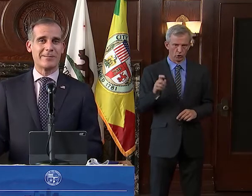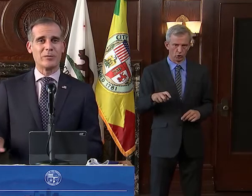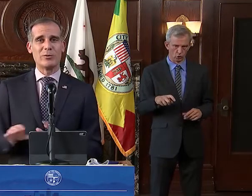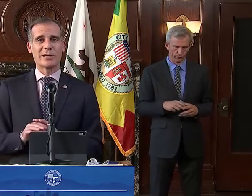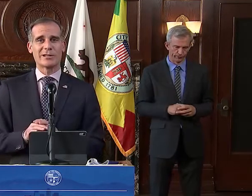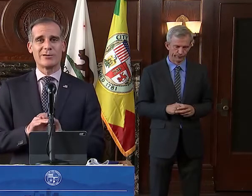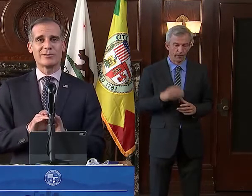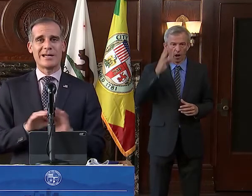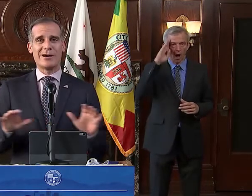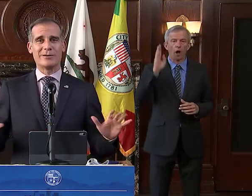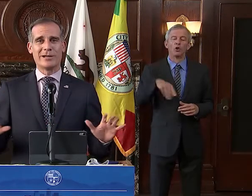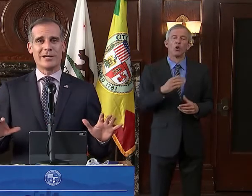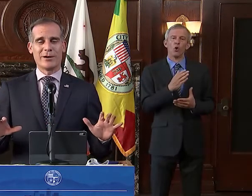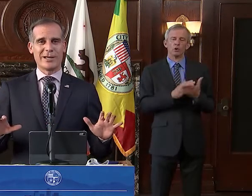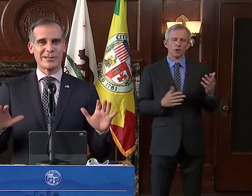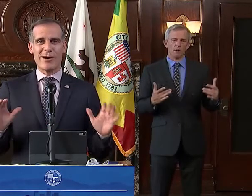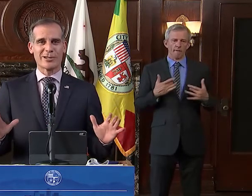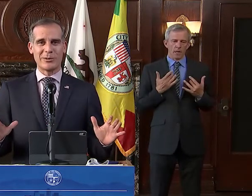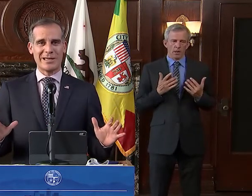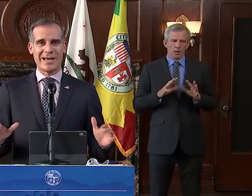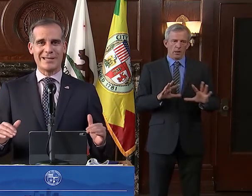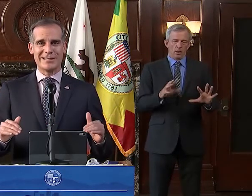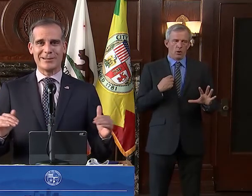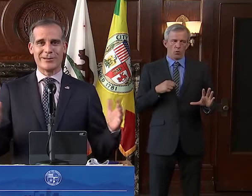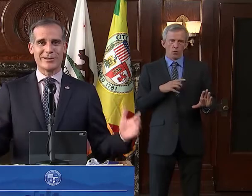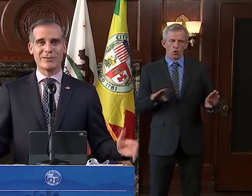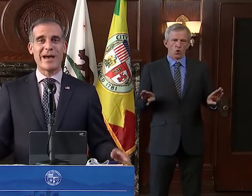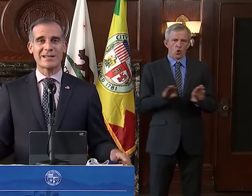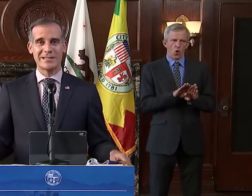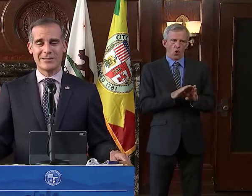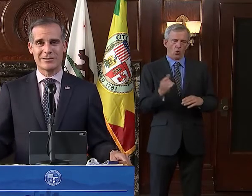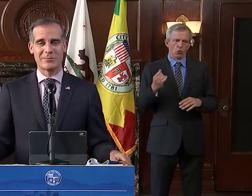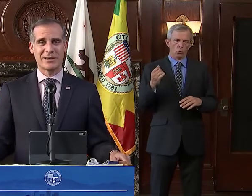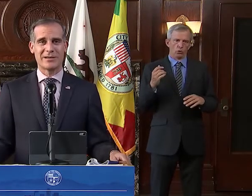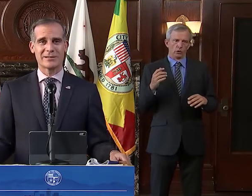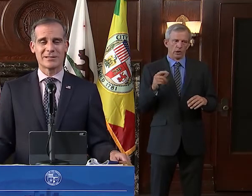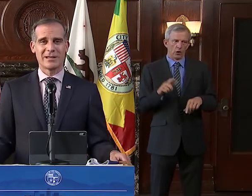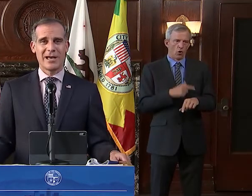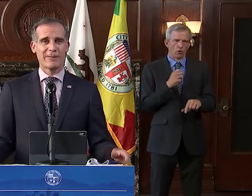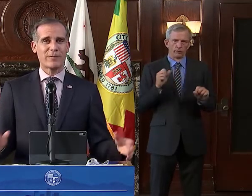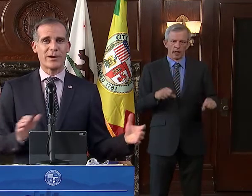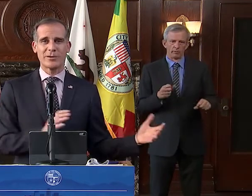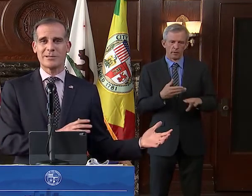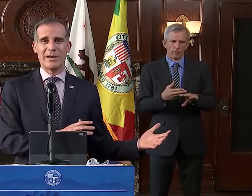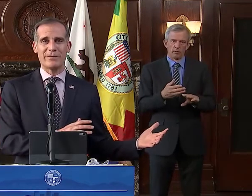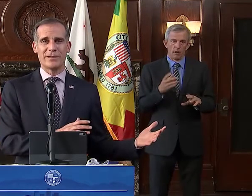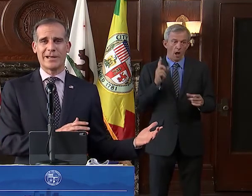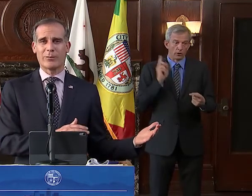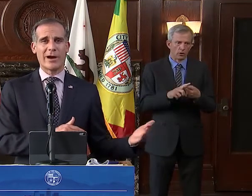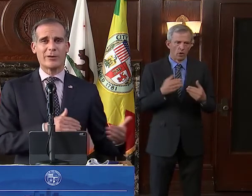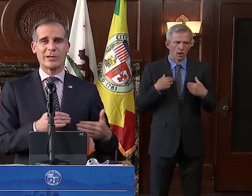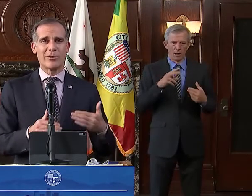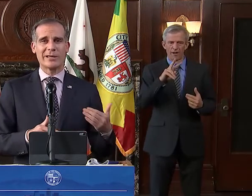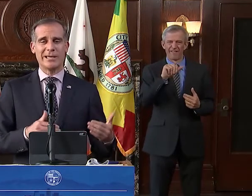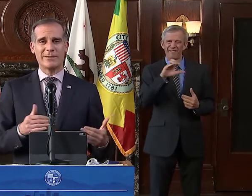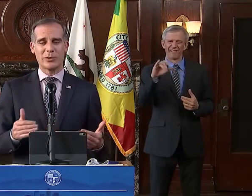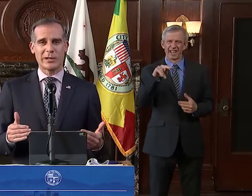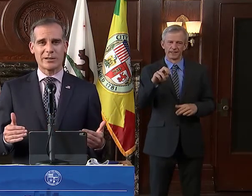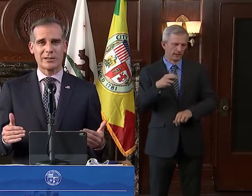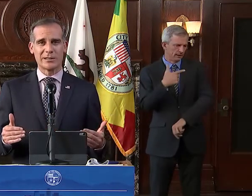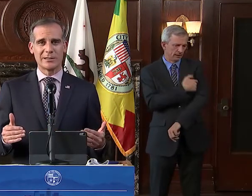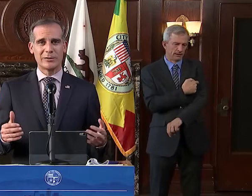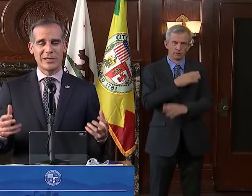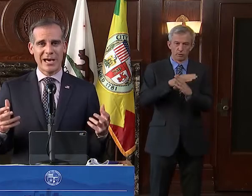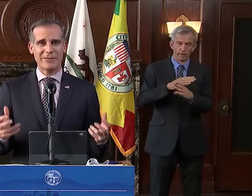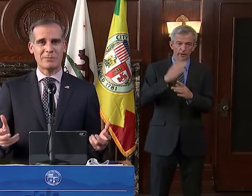to some who want to close down as long as we can until there's a vaccine or something else. And for others, it may feel like, why aren't we going even